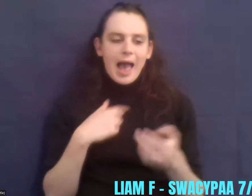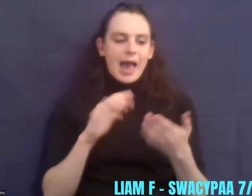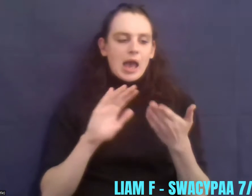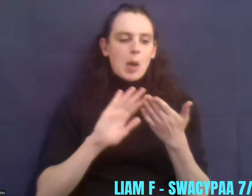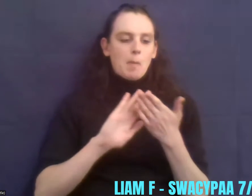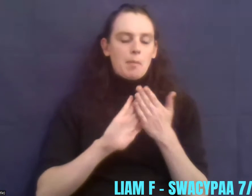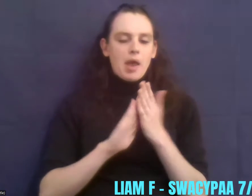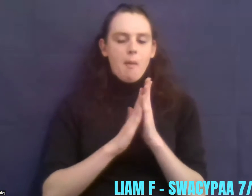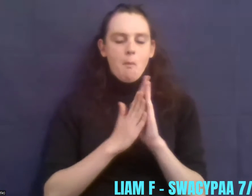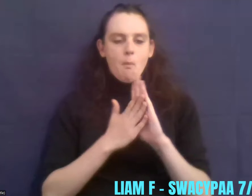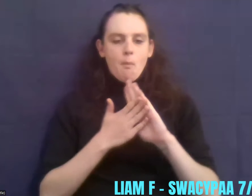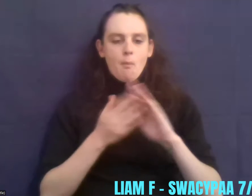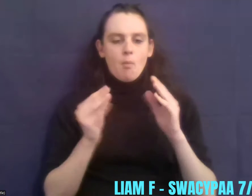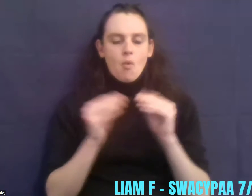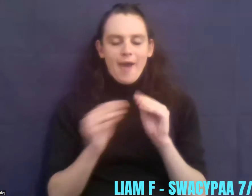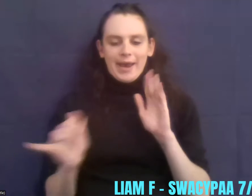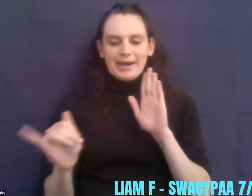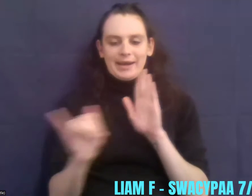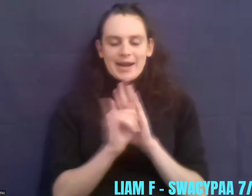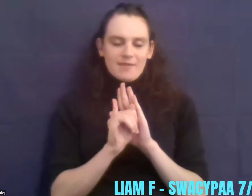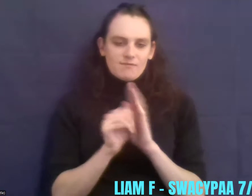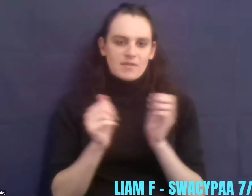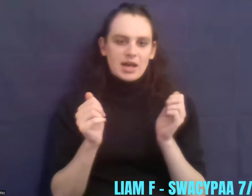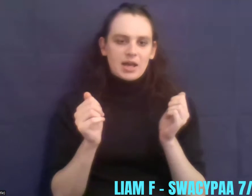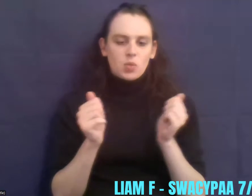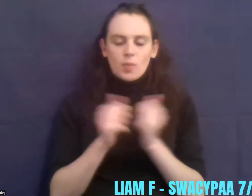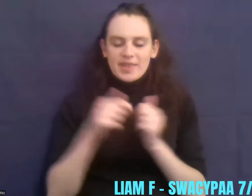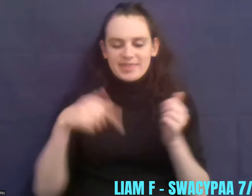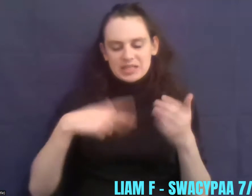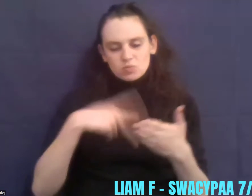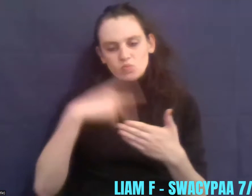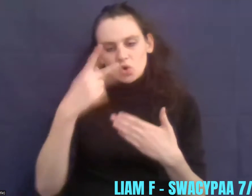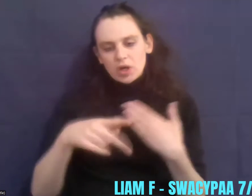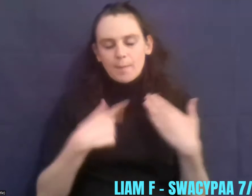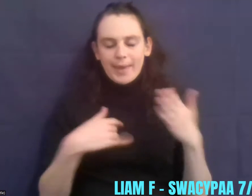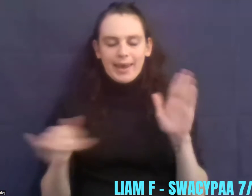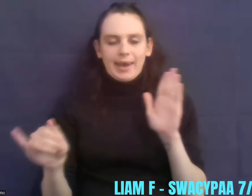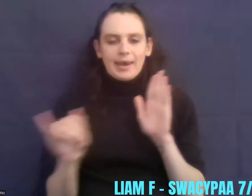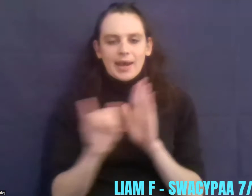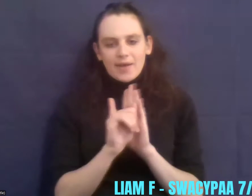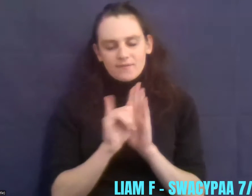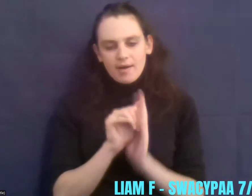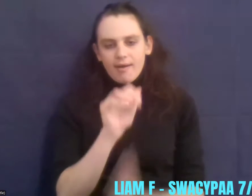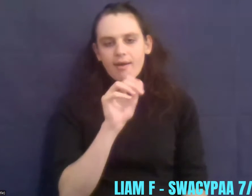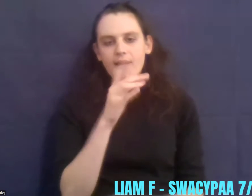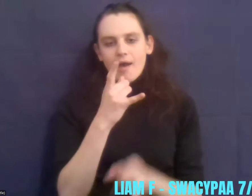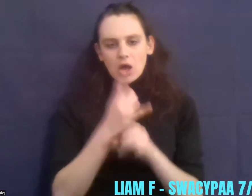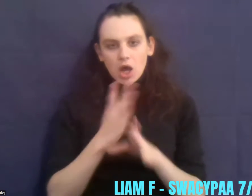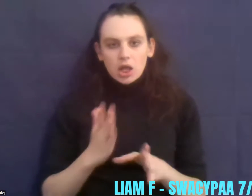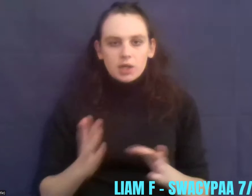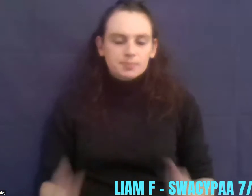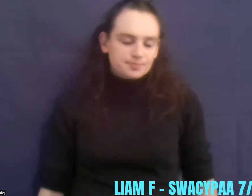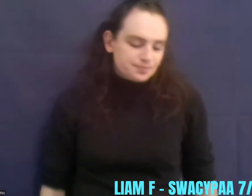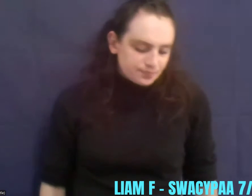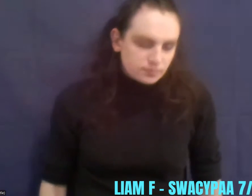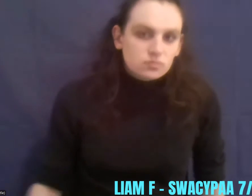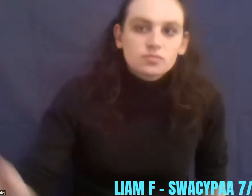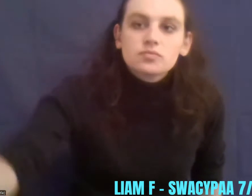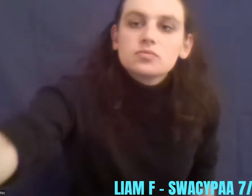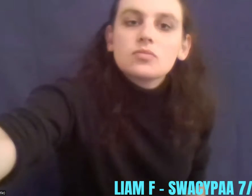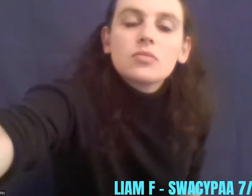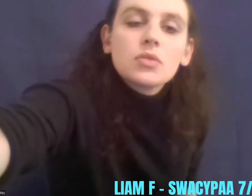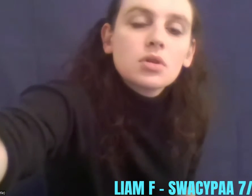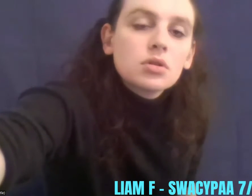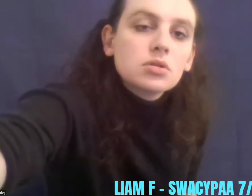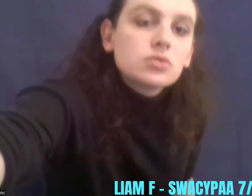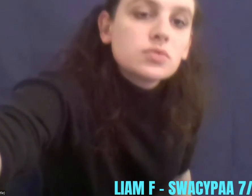came to identify with an alcoholic. So, being an alcoholic. So, yeah, what happened and